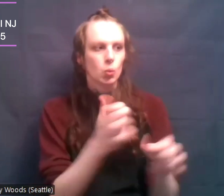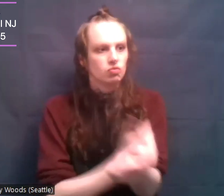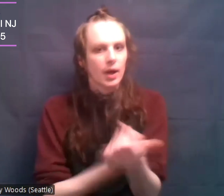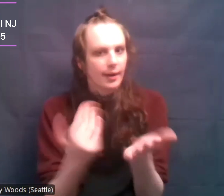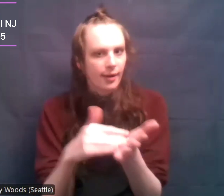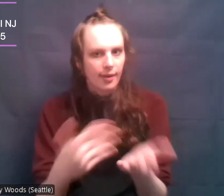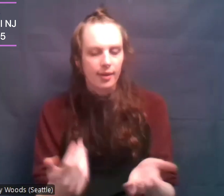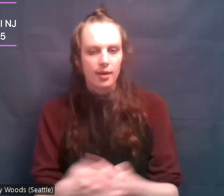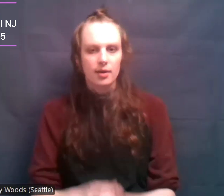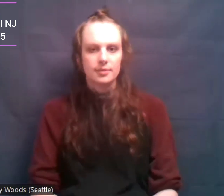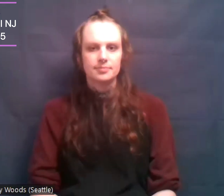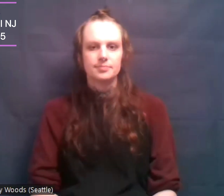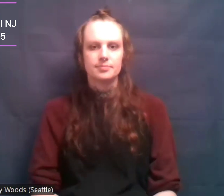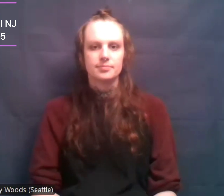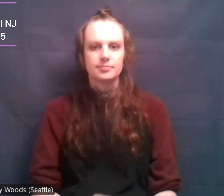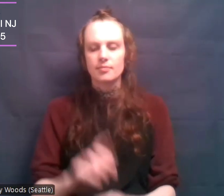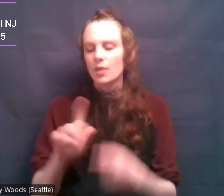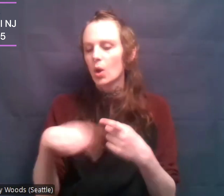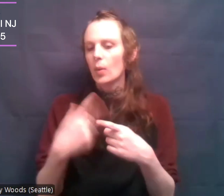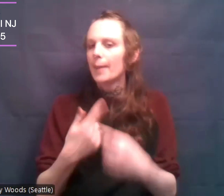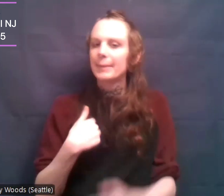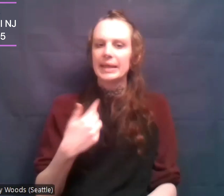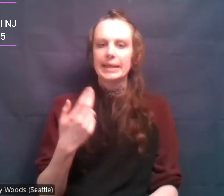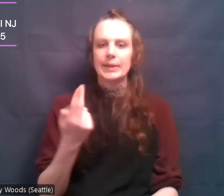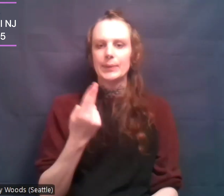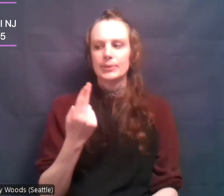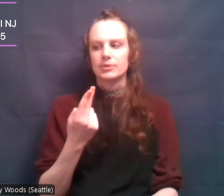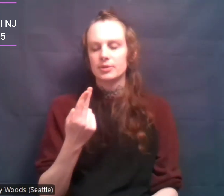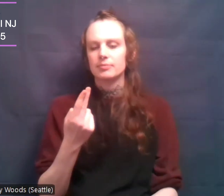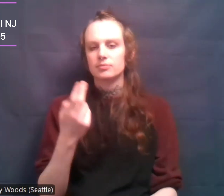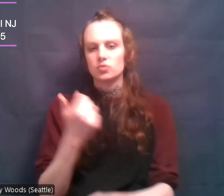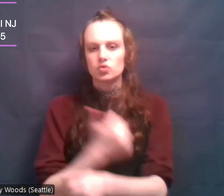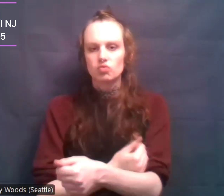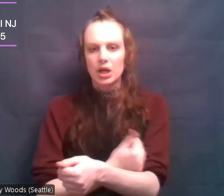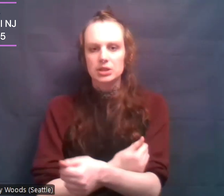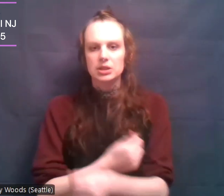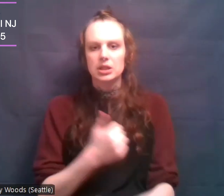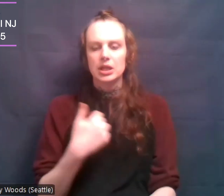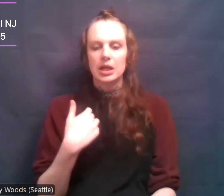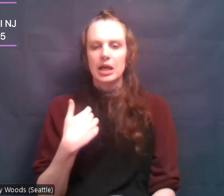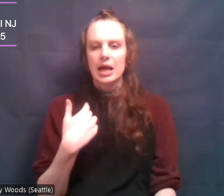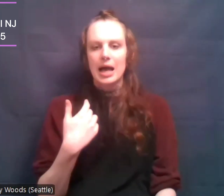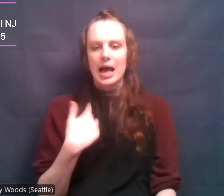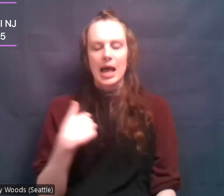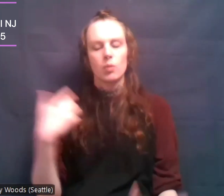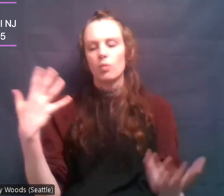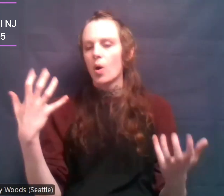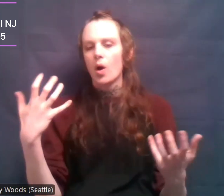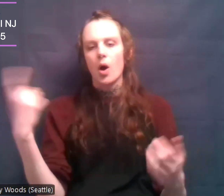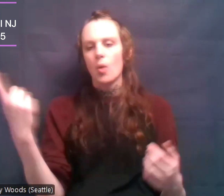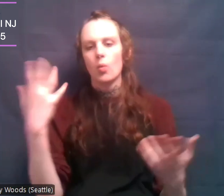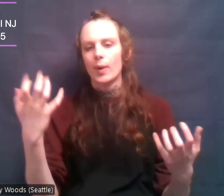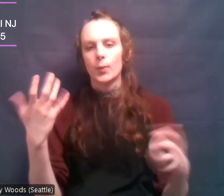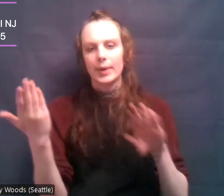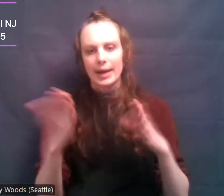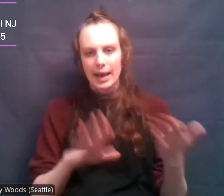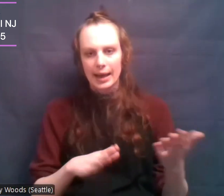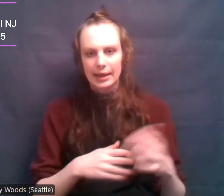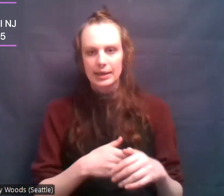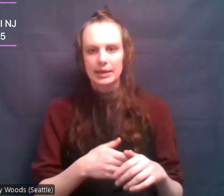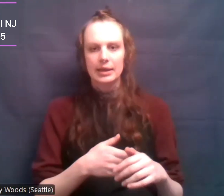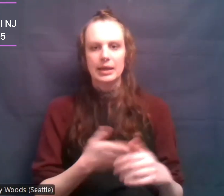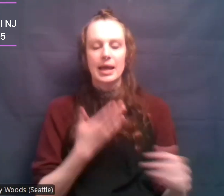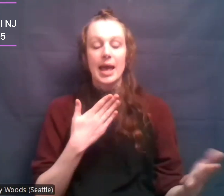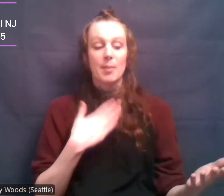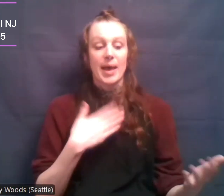always wanted to die when I was using. My luck isn't I'll die. My luck is that I'll be spiritually bankrupt for the next 40 years and, just go